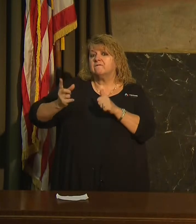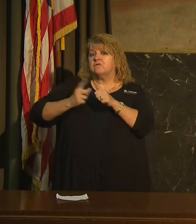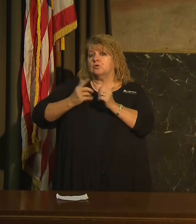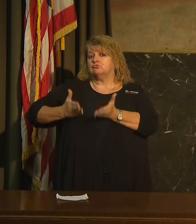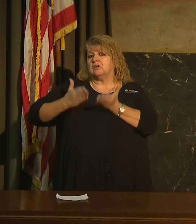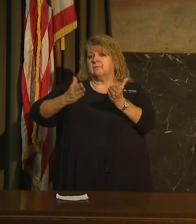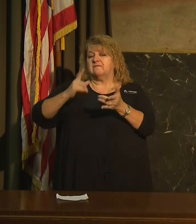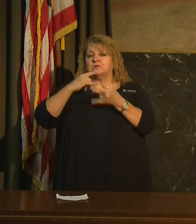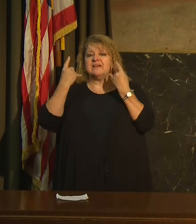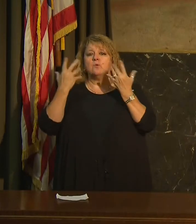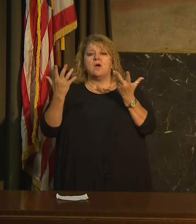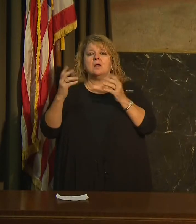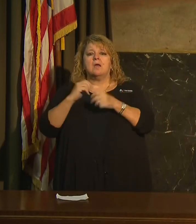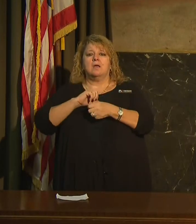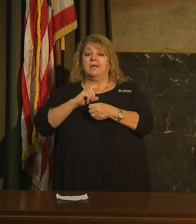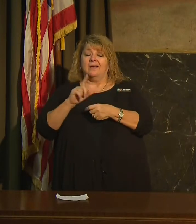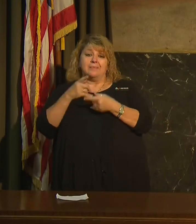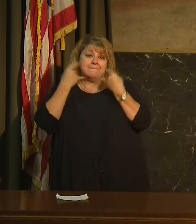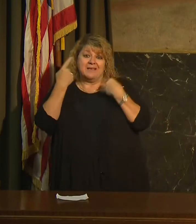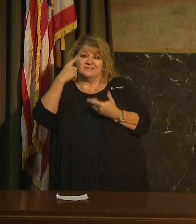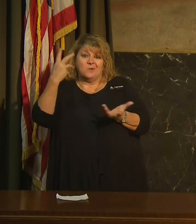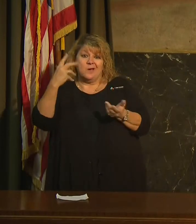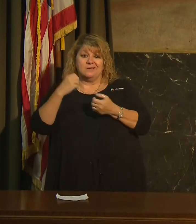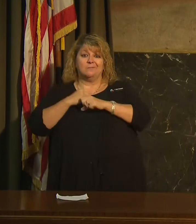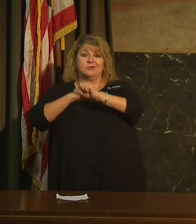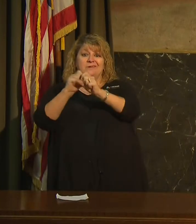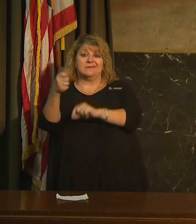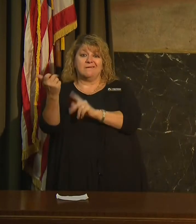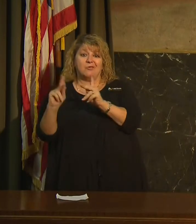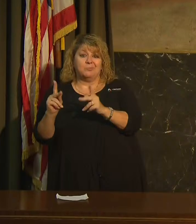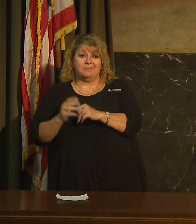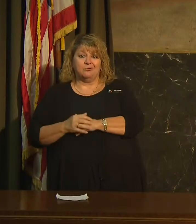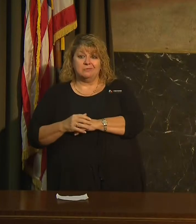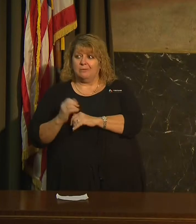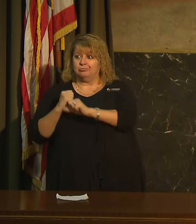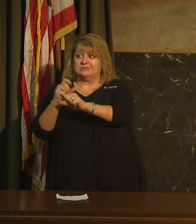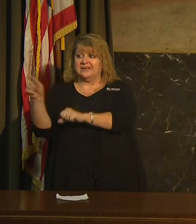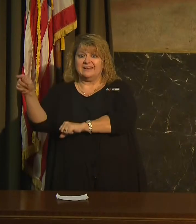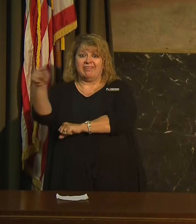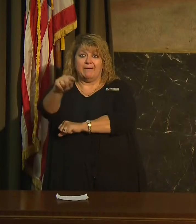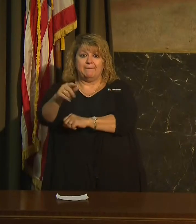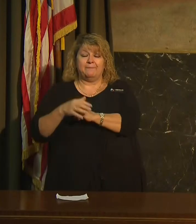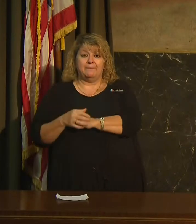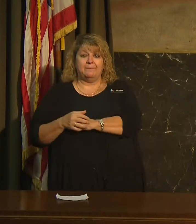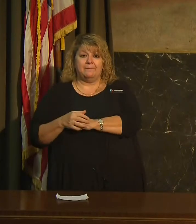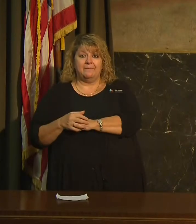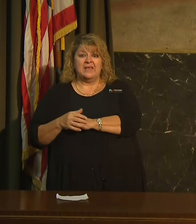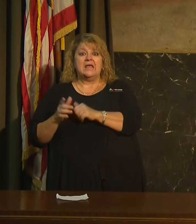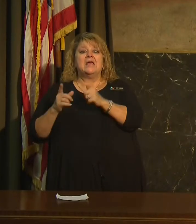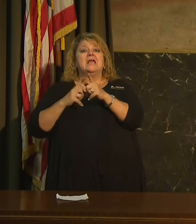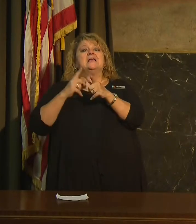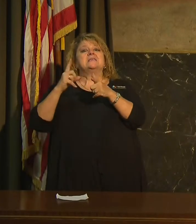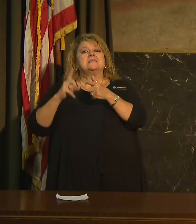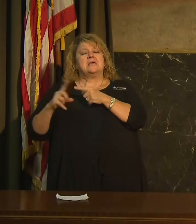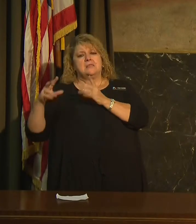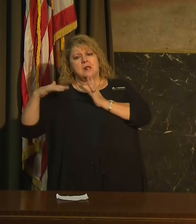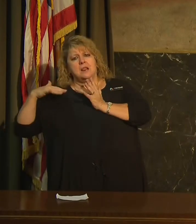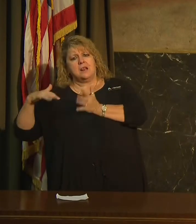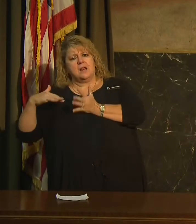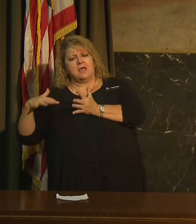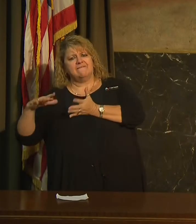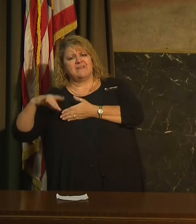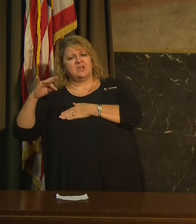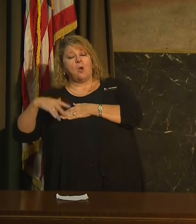recommended, it was all about protecting others. And then they realized that there's actually a benefit to the wearer of the mask because they